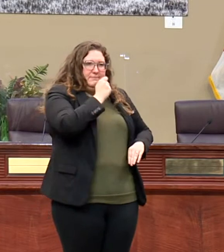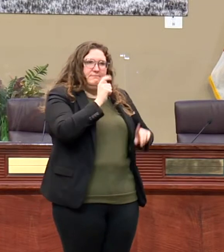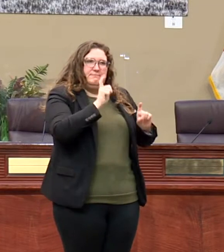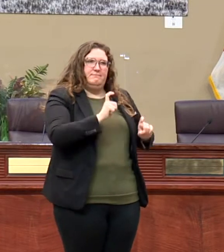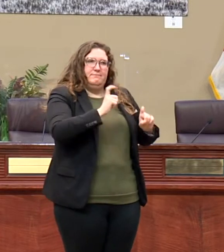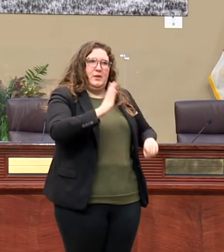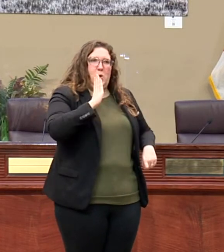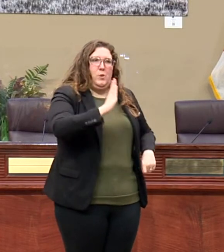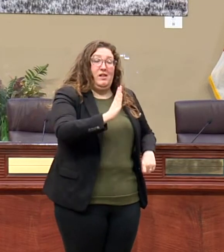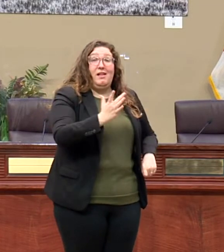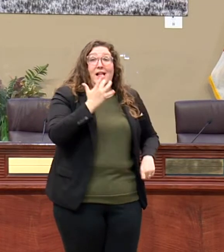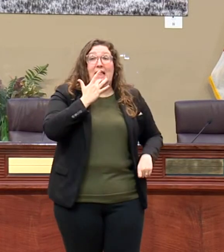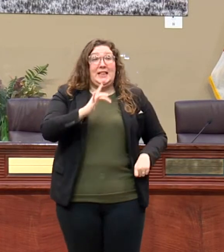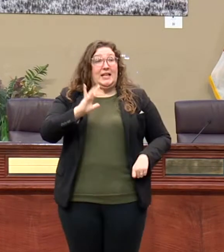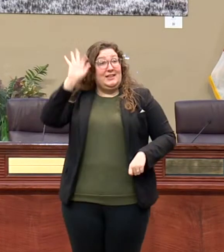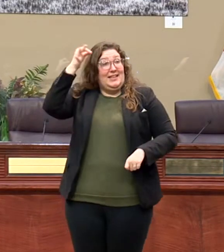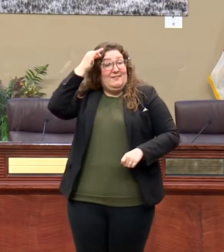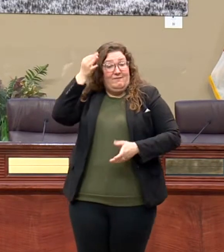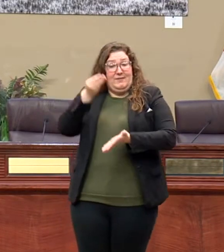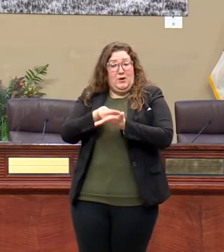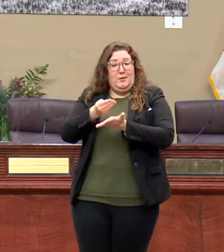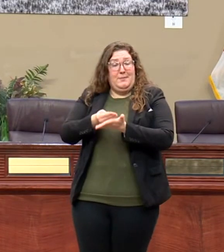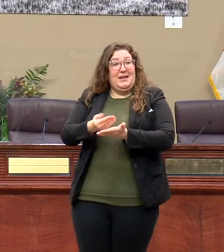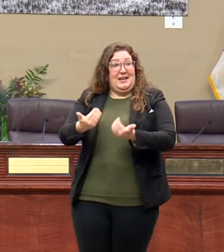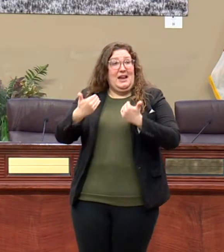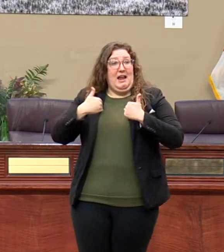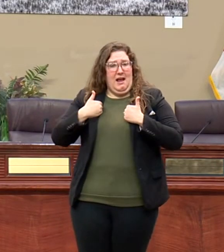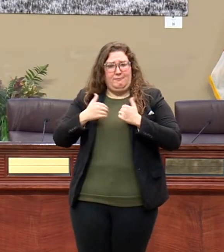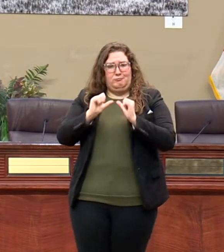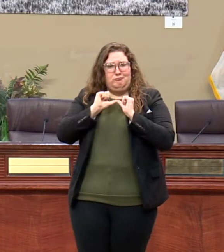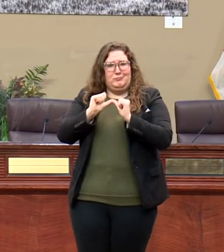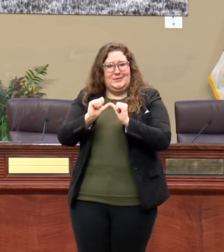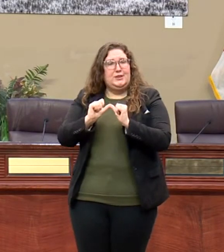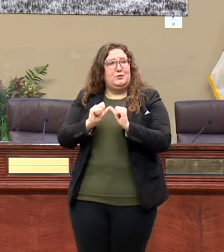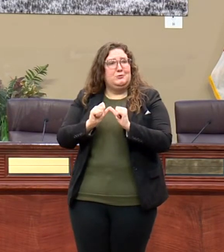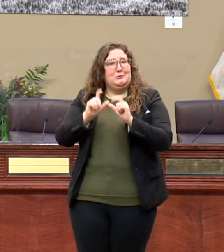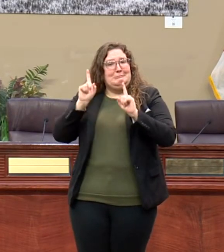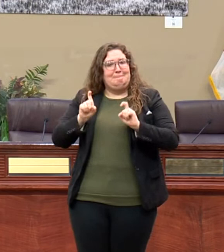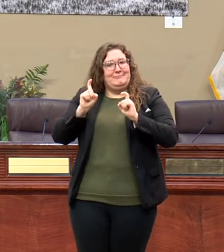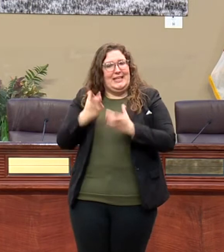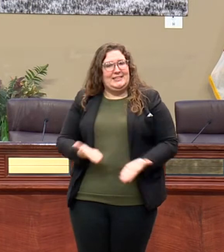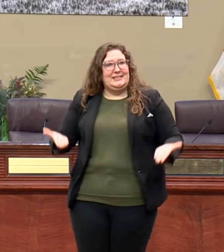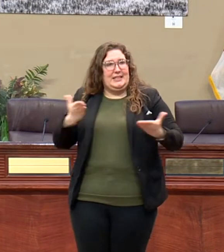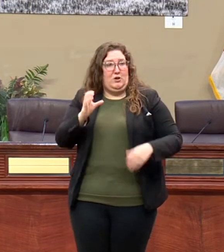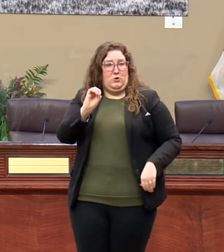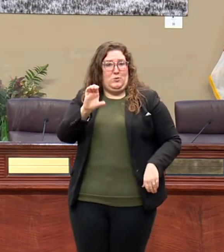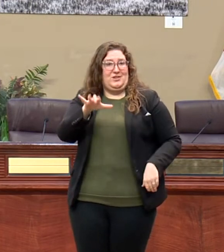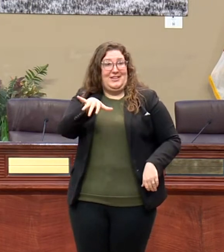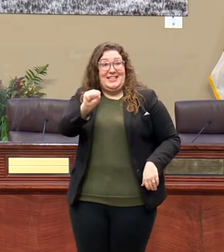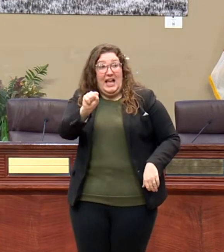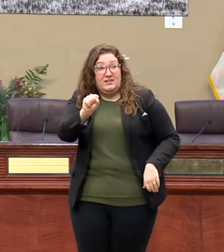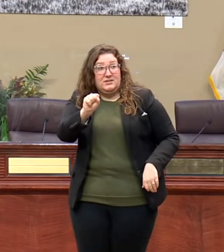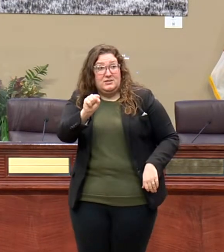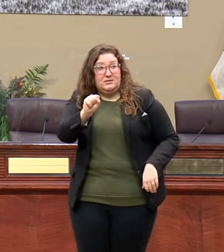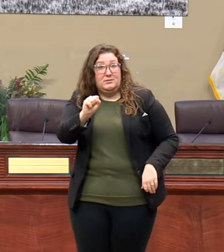federal dollars to be able to assist us in doing this. We certainly will not be able to do it